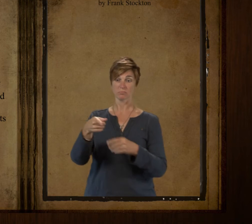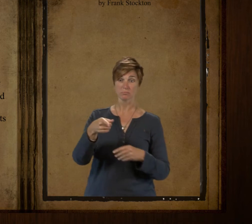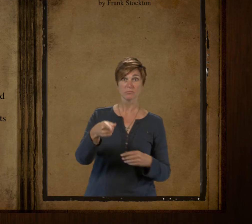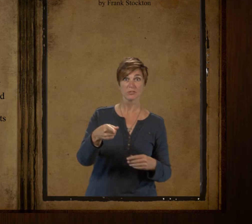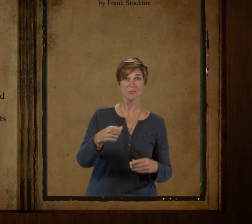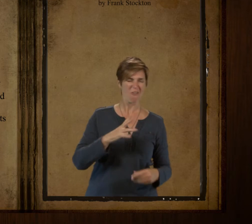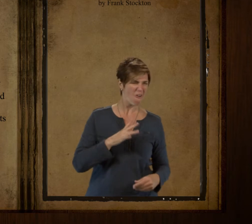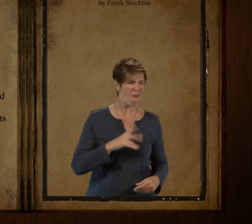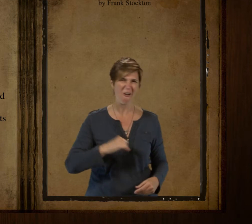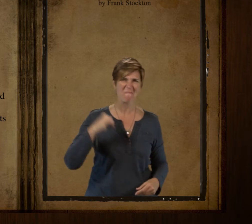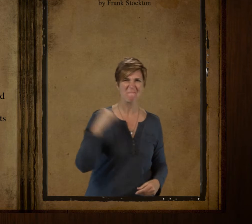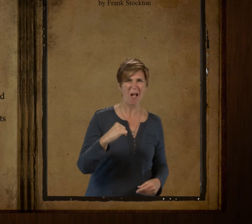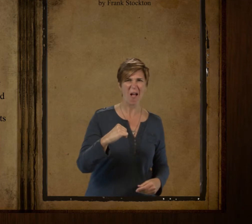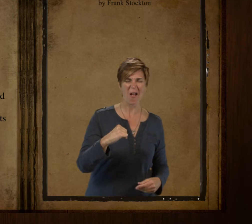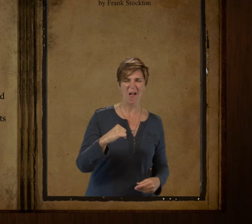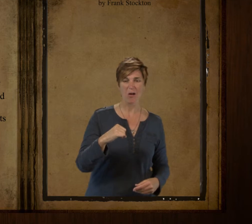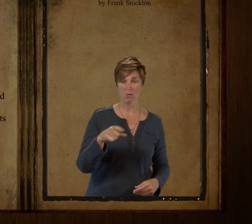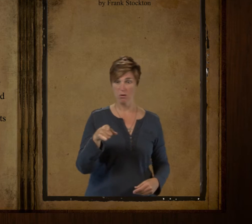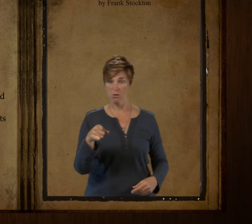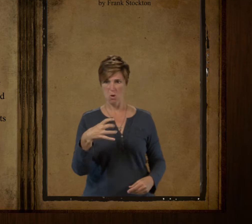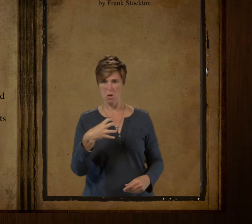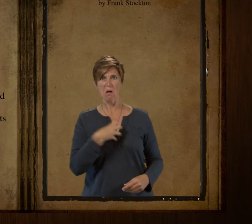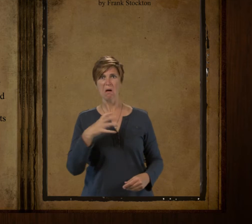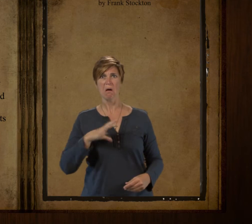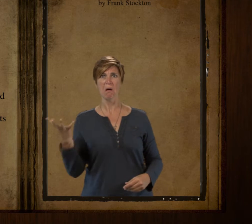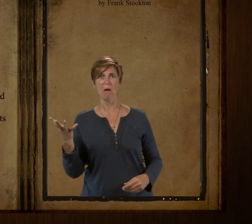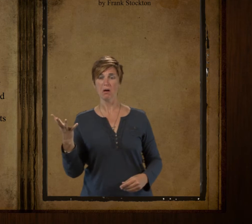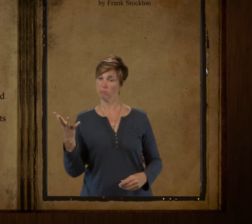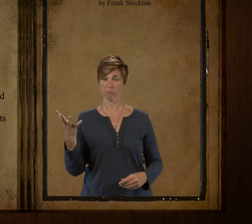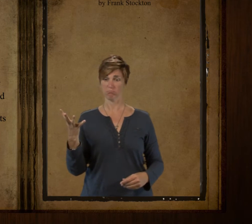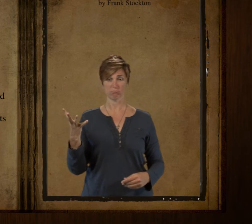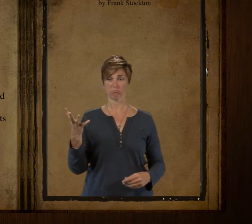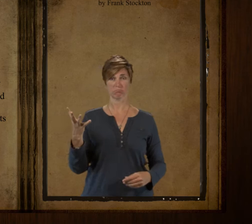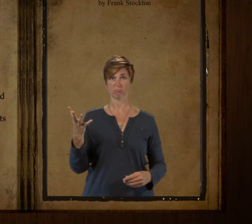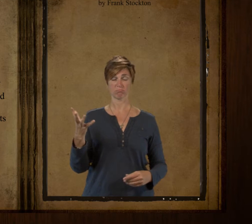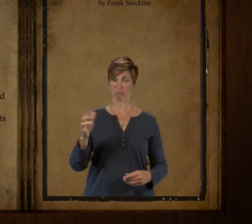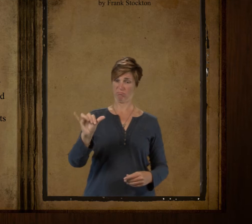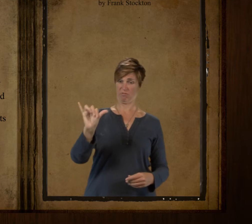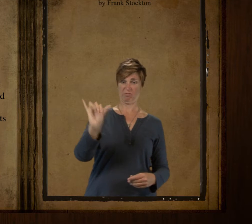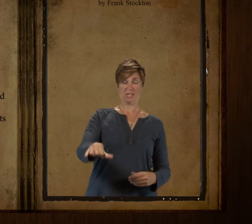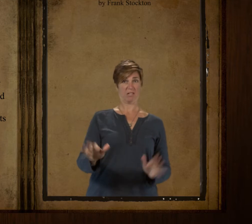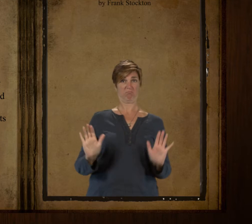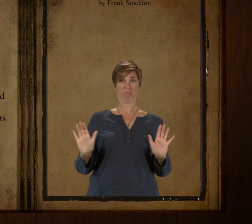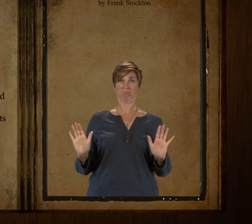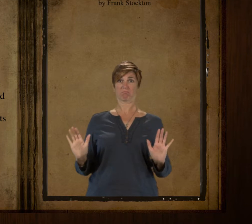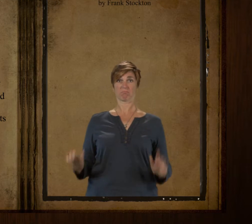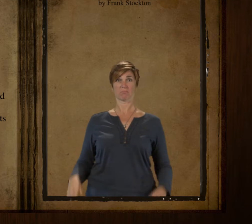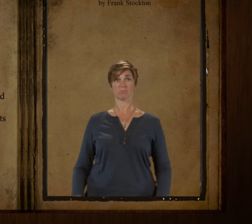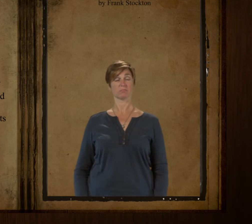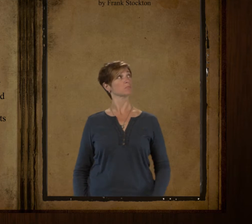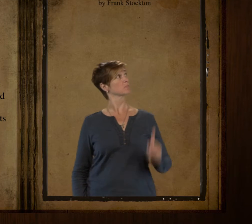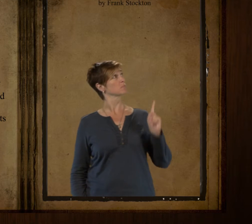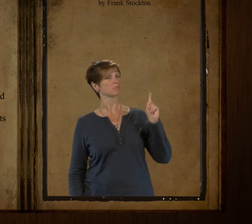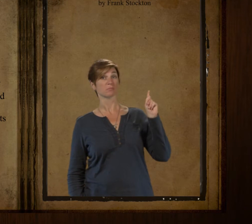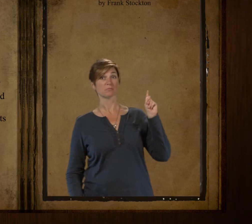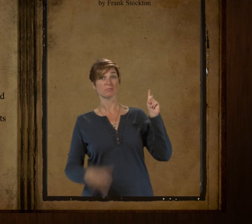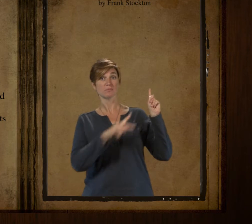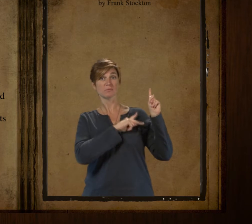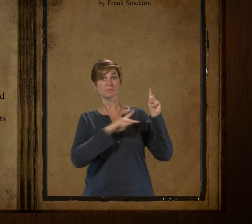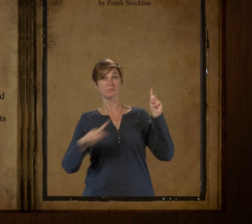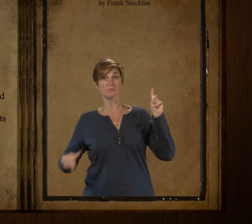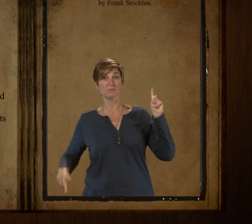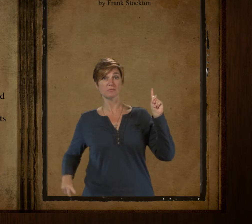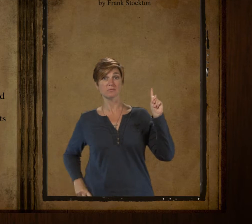the spot, whether he liked it or not. There was no escape from the judgments of the king's arenas.